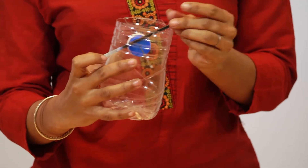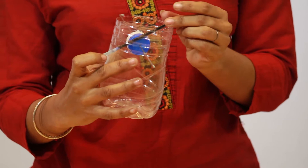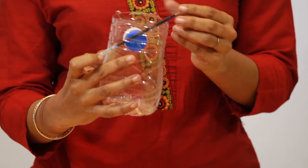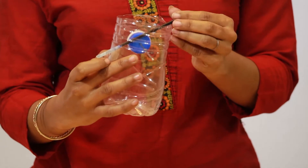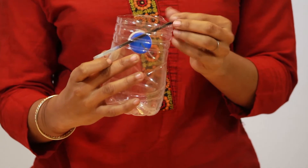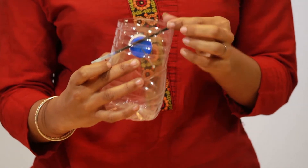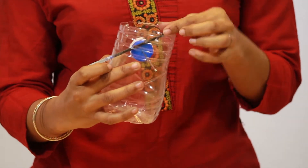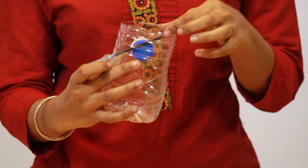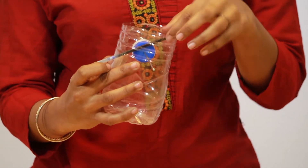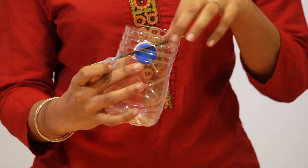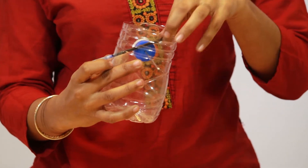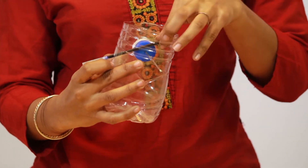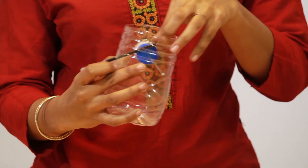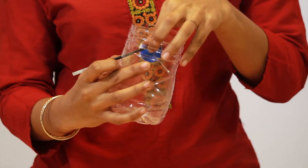into the other hole